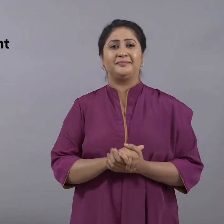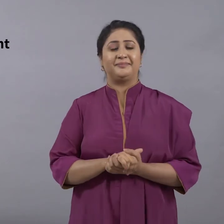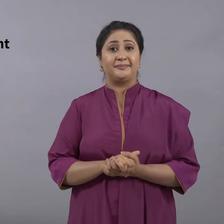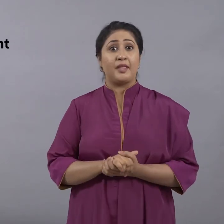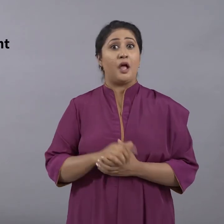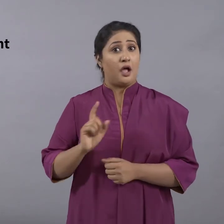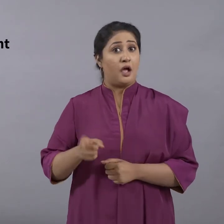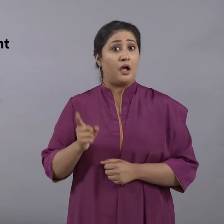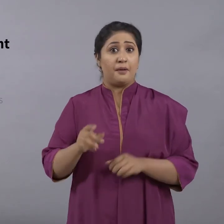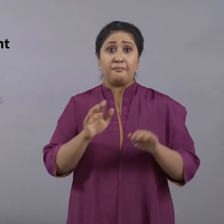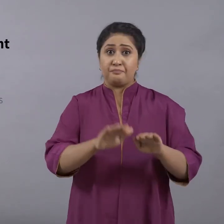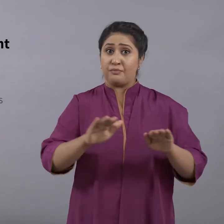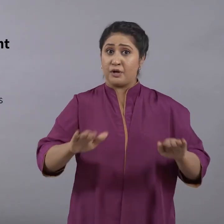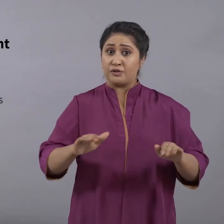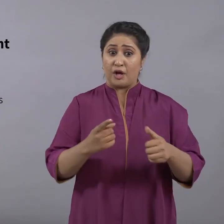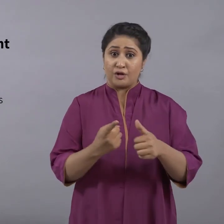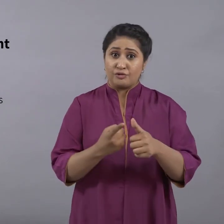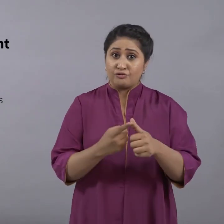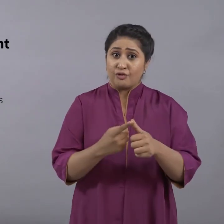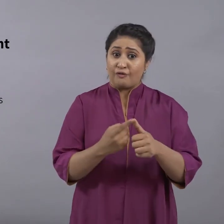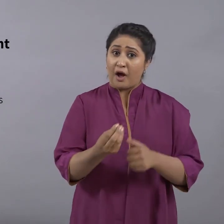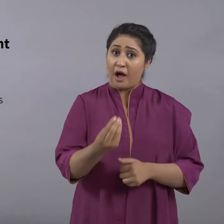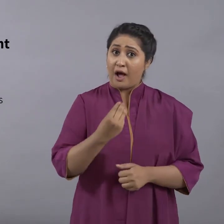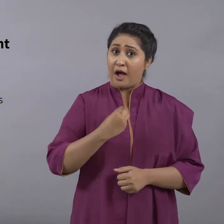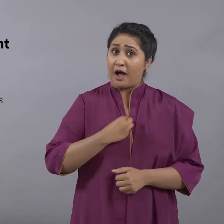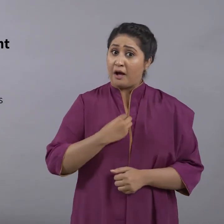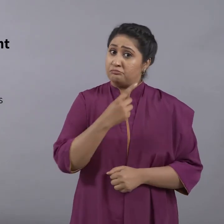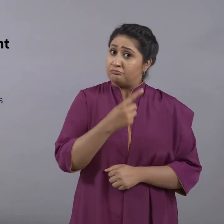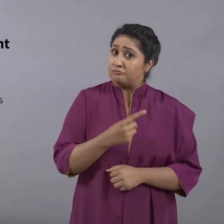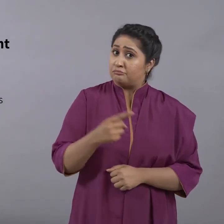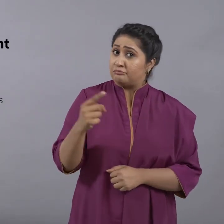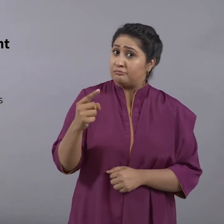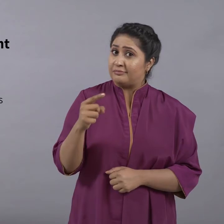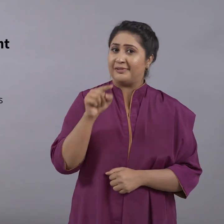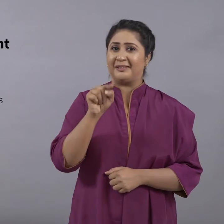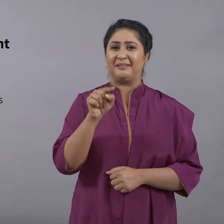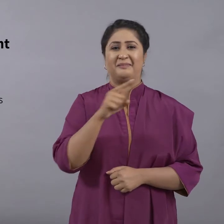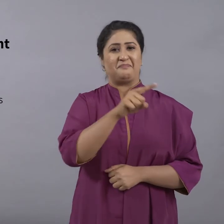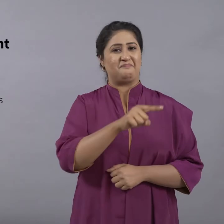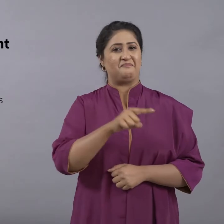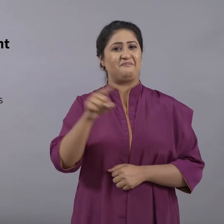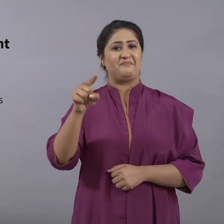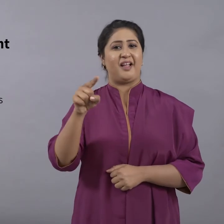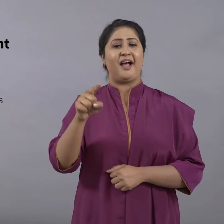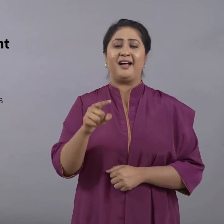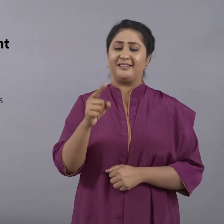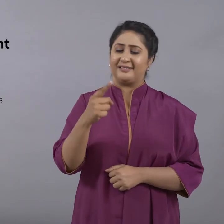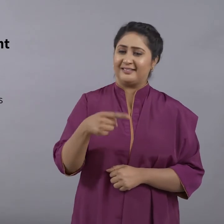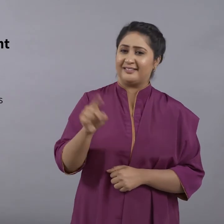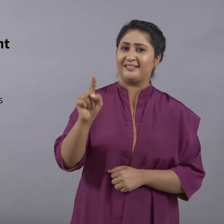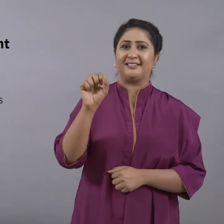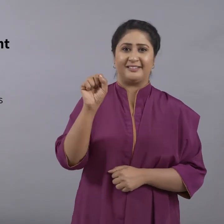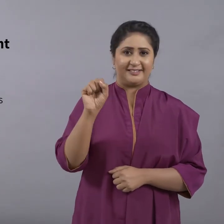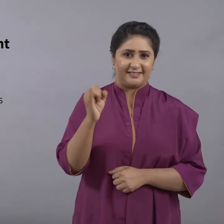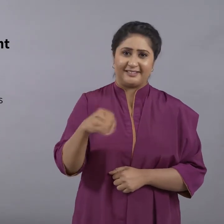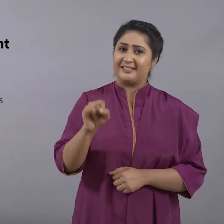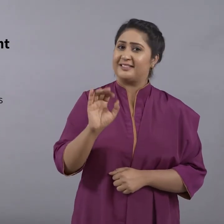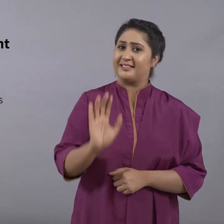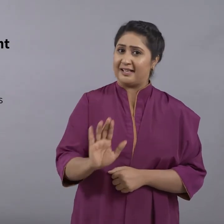If the student's answer to the bonus question is correct, mark yes. Otherwise,